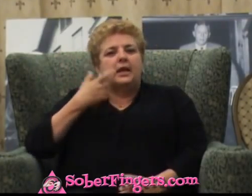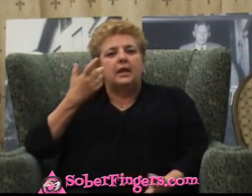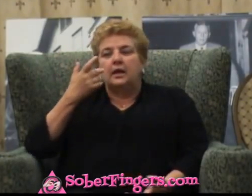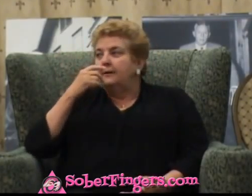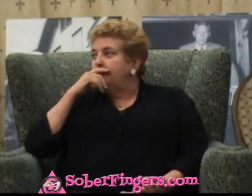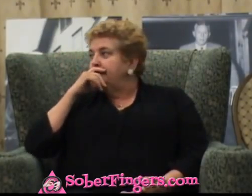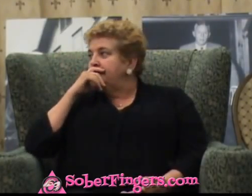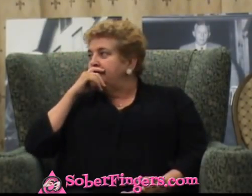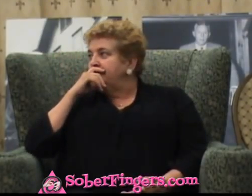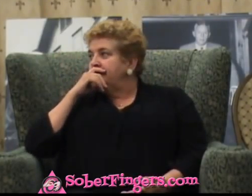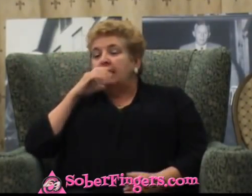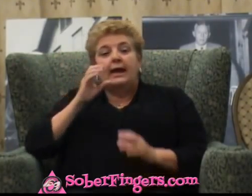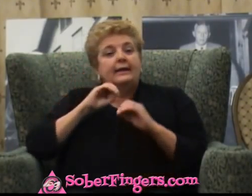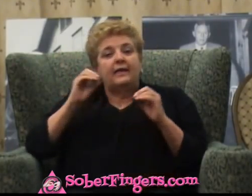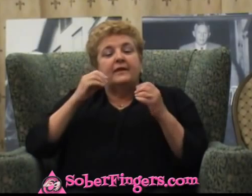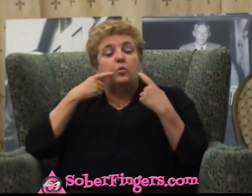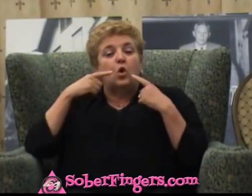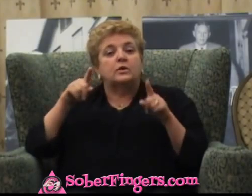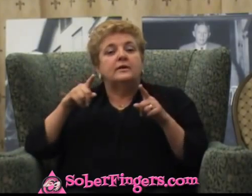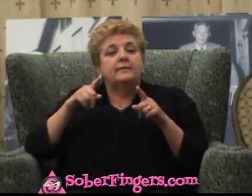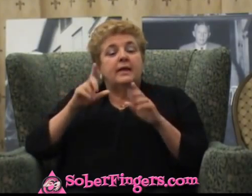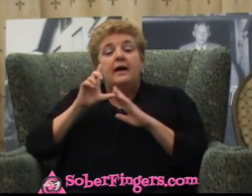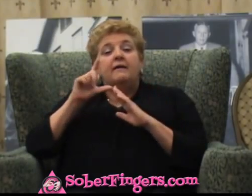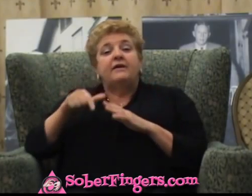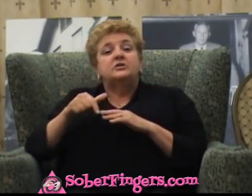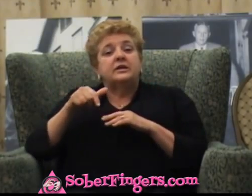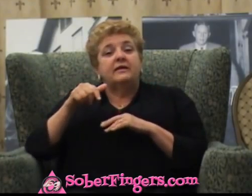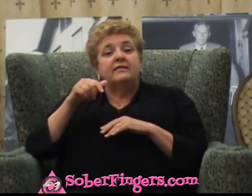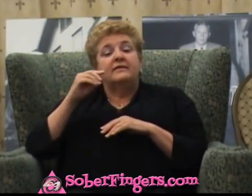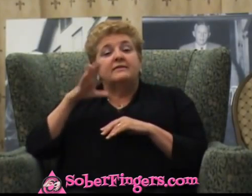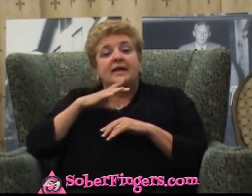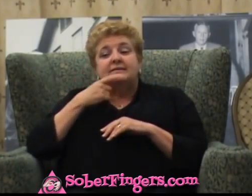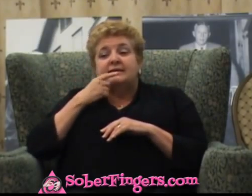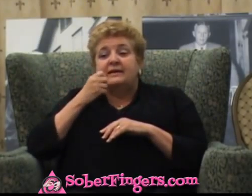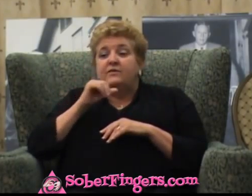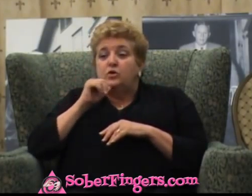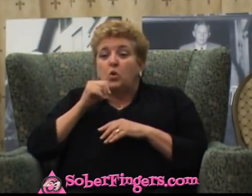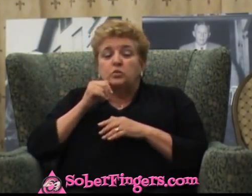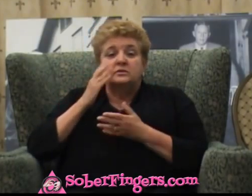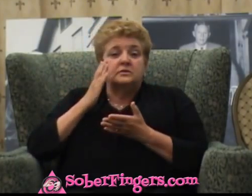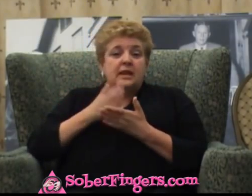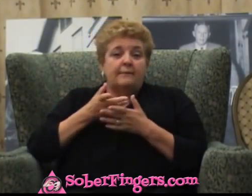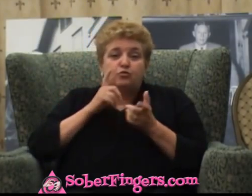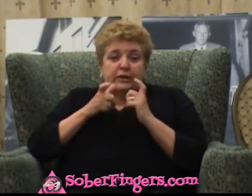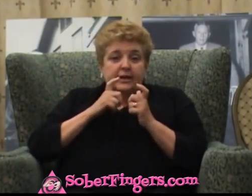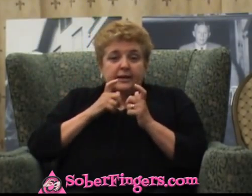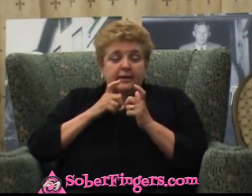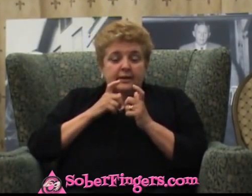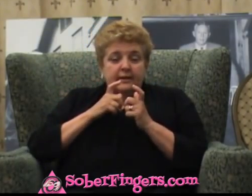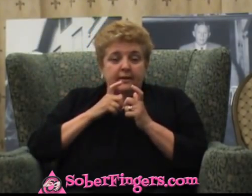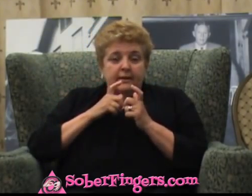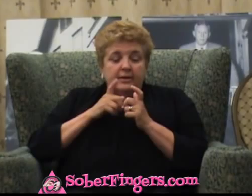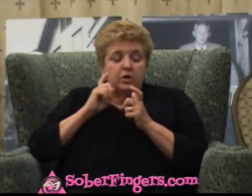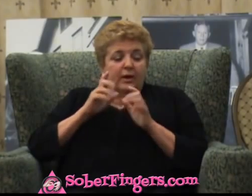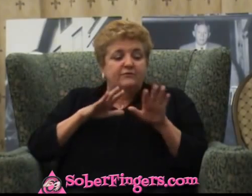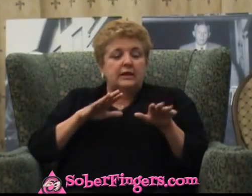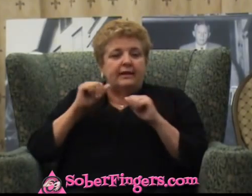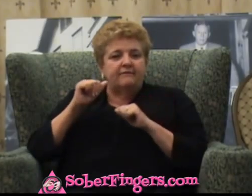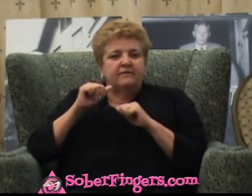And nothing was working. Eventually this guy said to me, Rose, if you don't stop drinking, you're just going to have to leave. And I don't take very well to people giving me ultimatums, so he